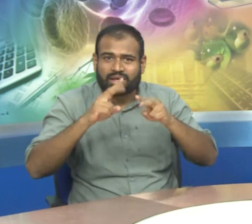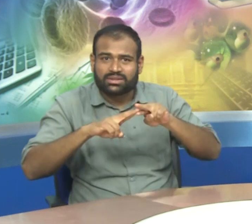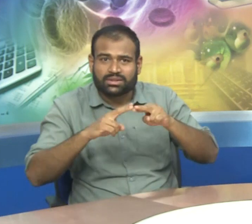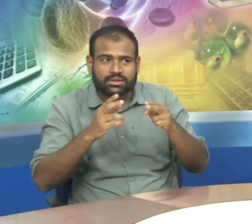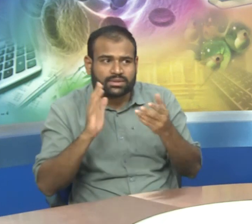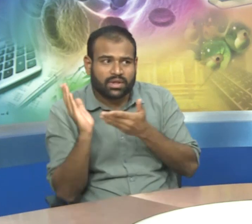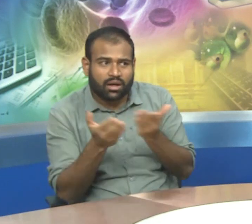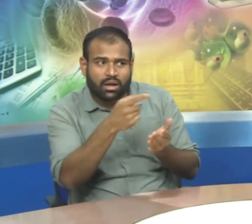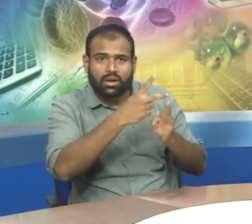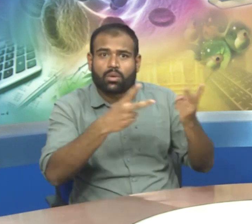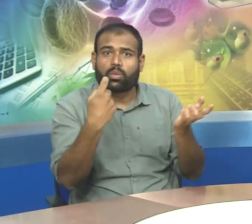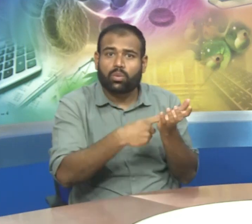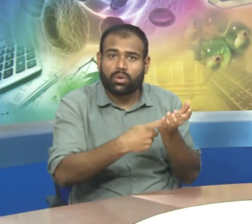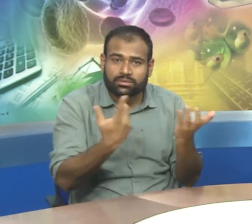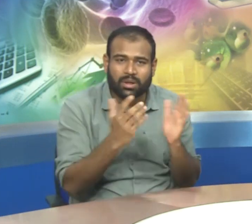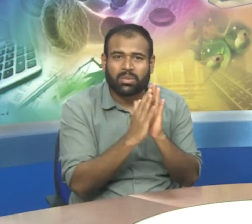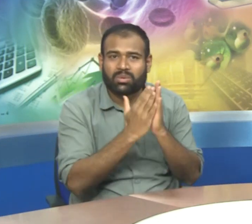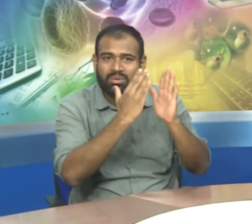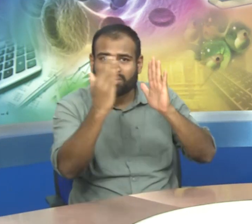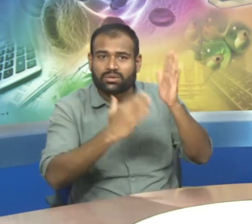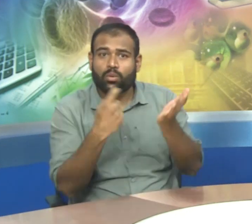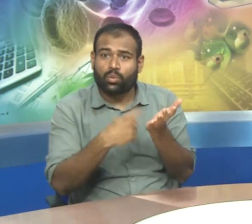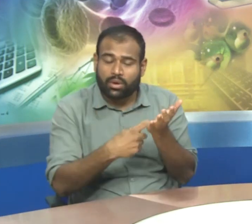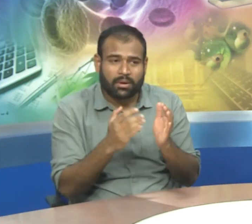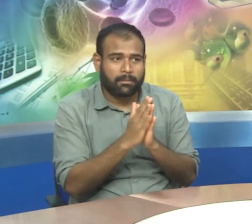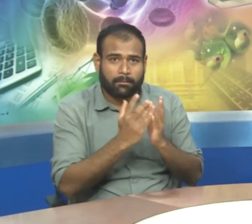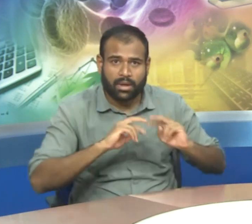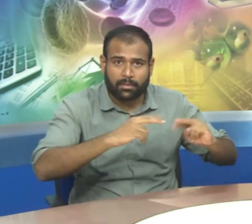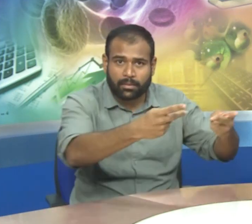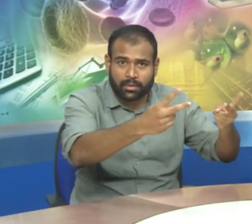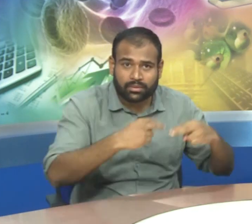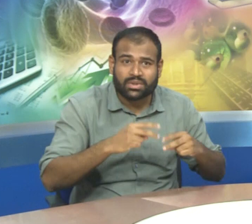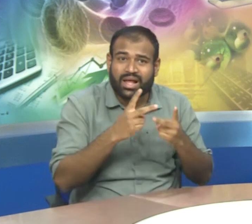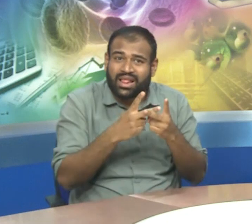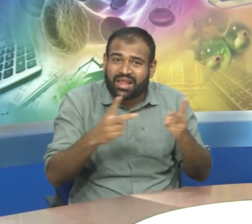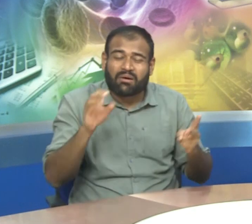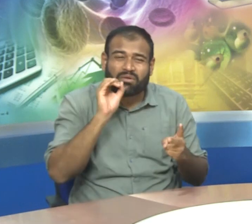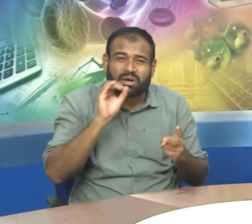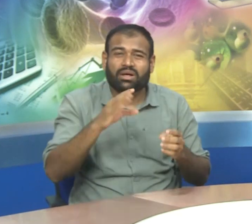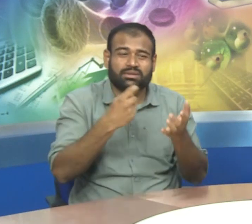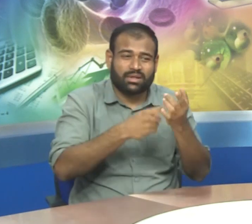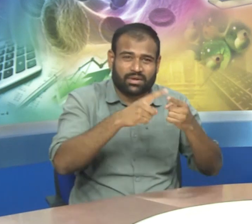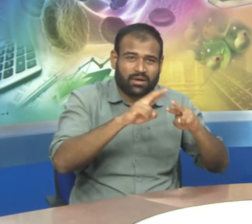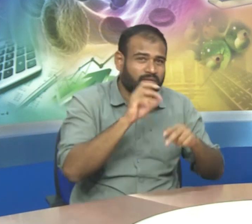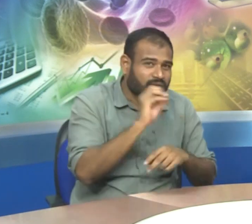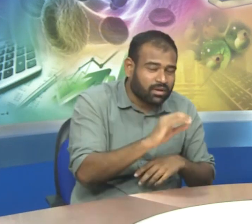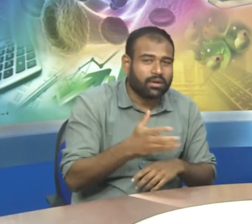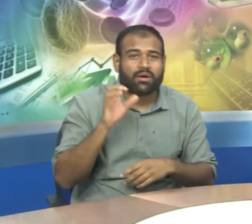and regulations of the library, reference services, use of catalog and how to use